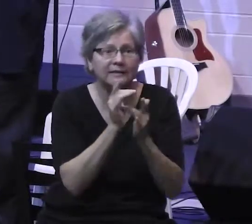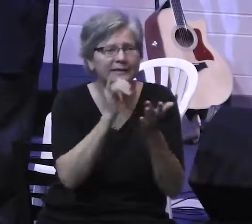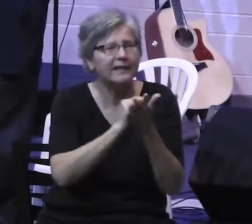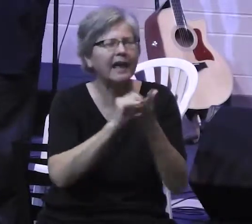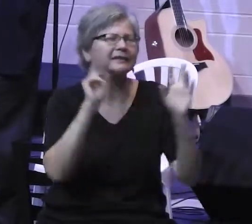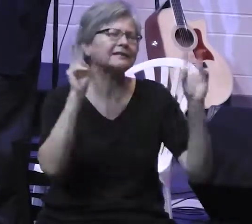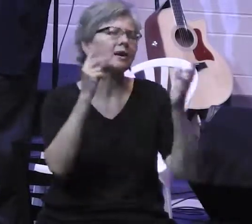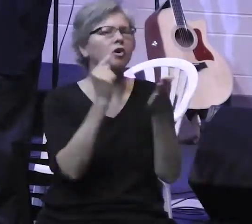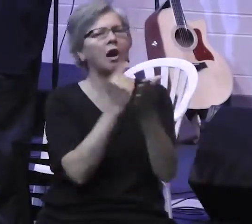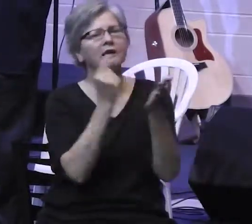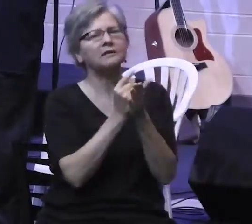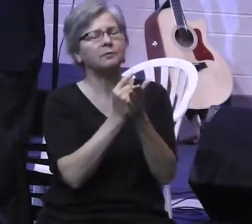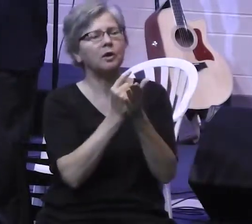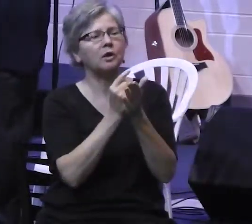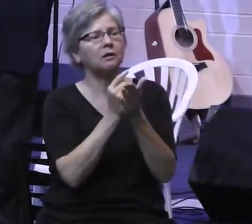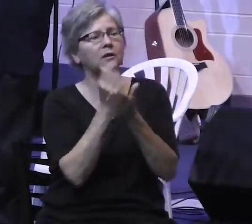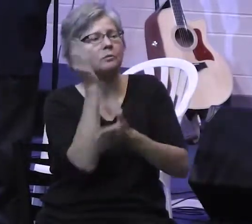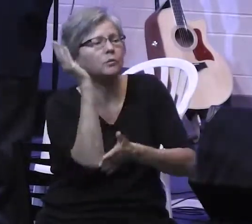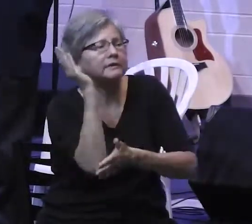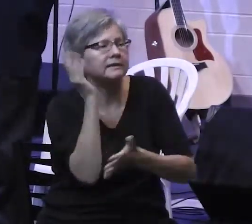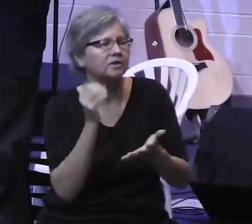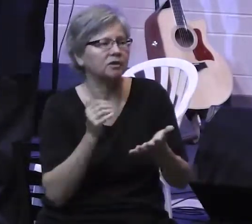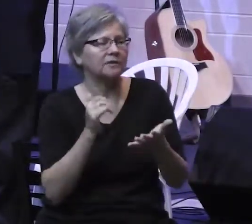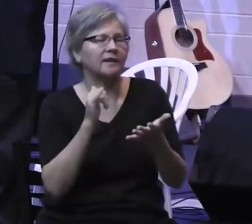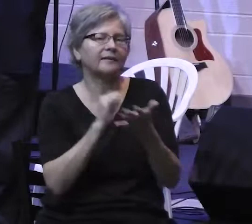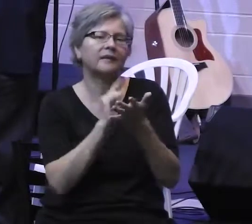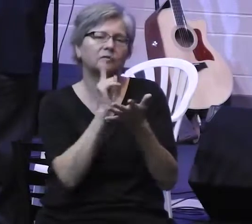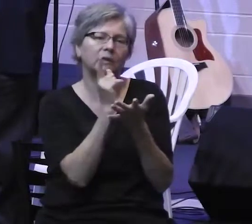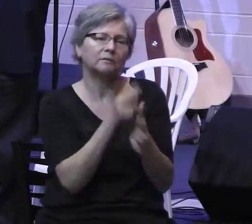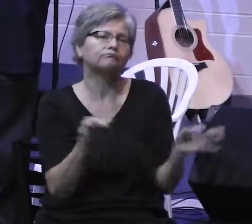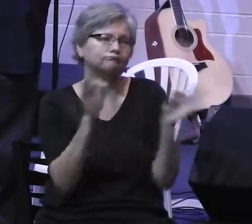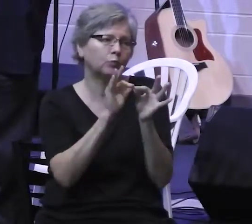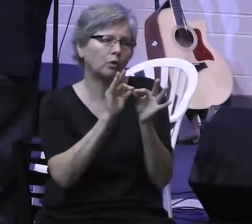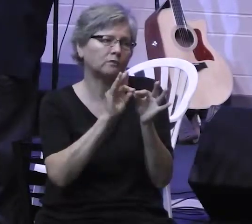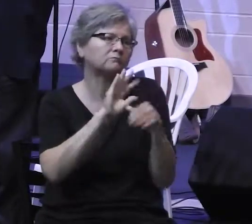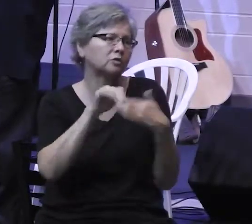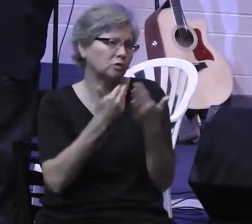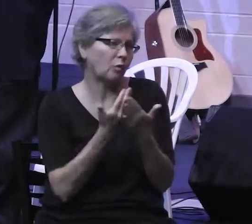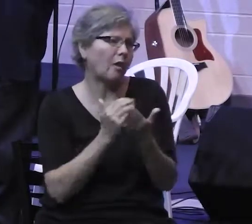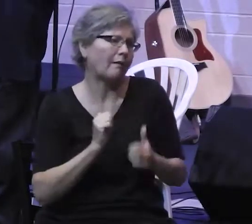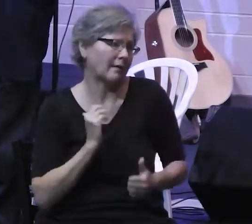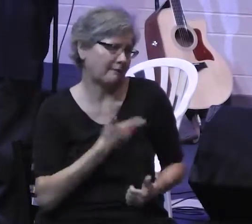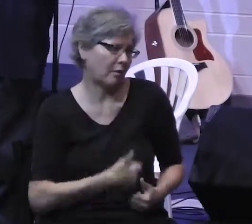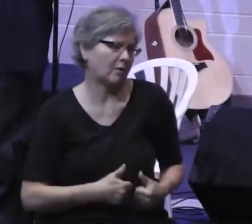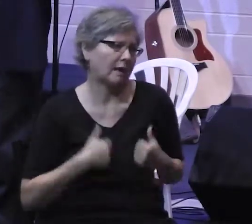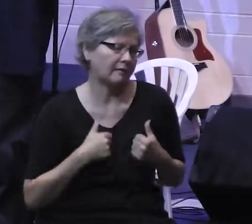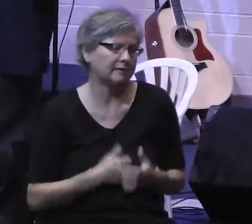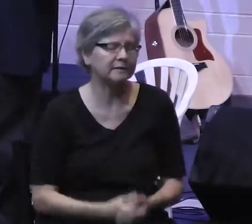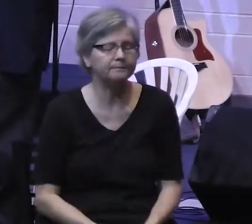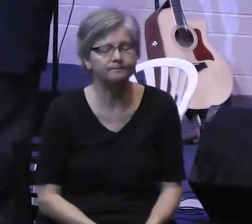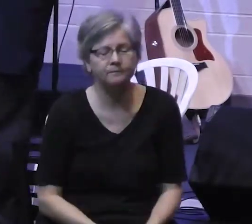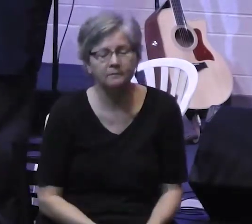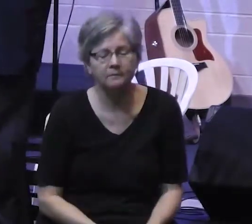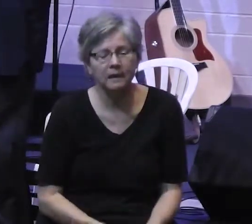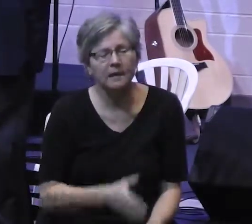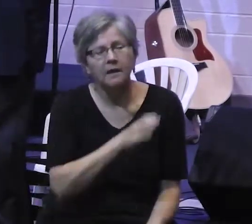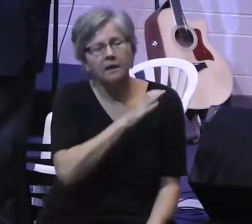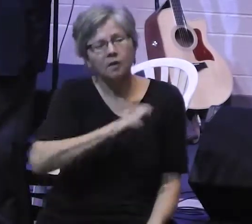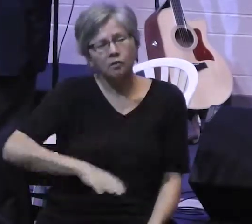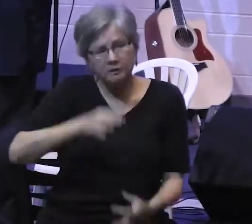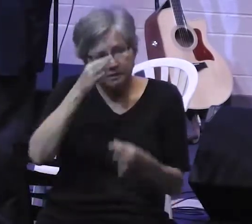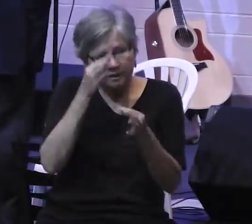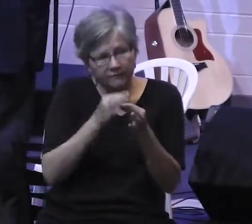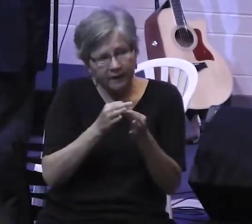presentation becomes very instrumental across all of our lives. If you think about it in Christianity, especially in evangelical